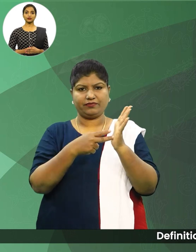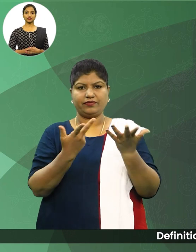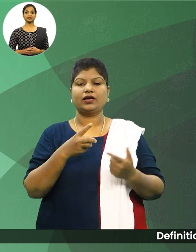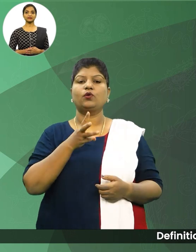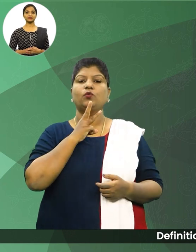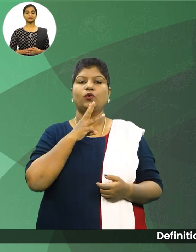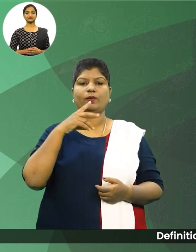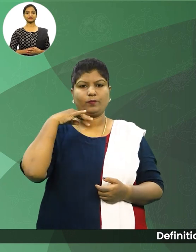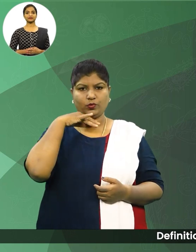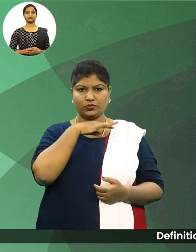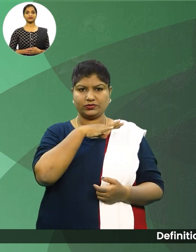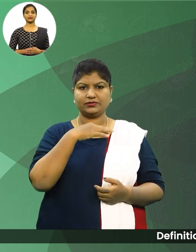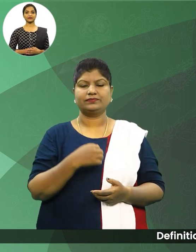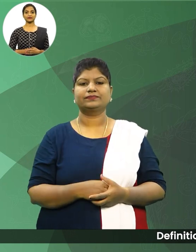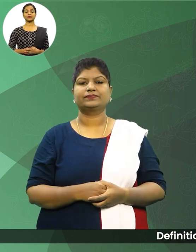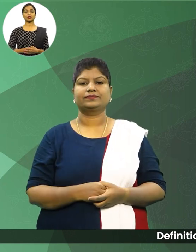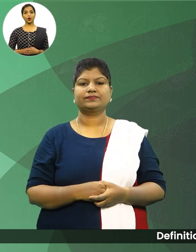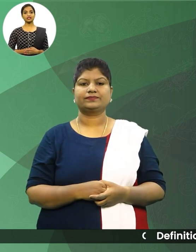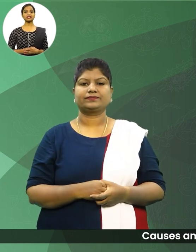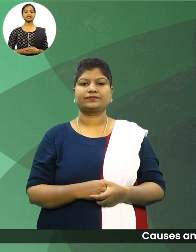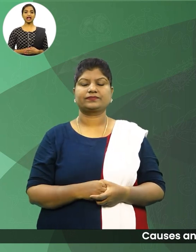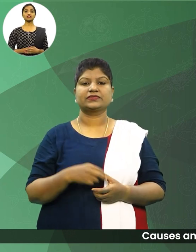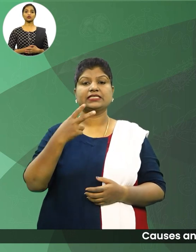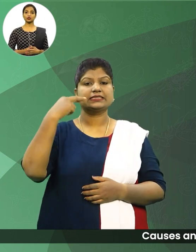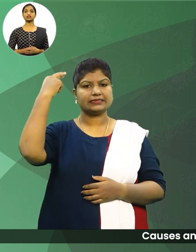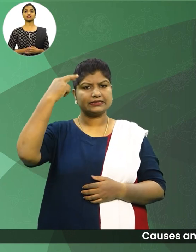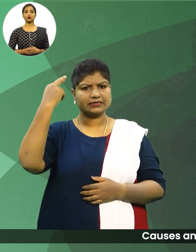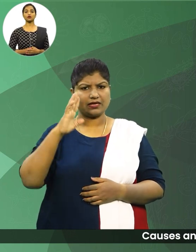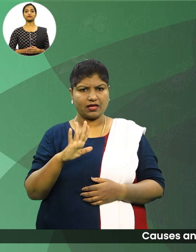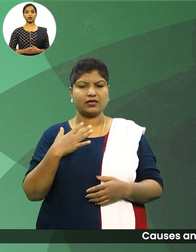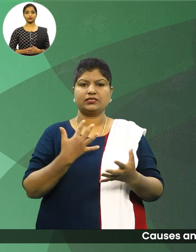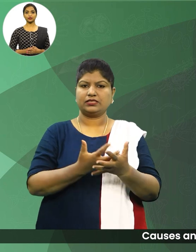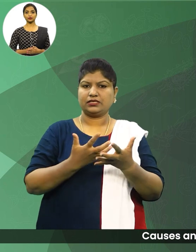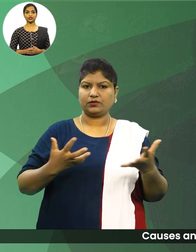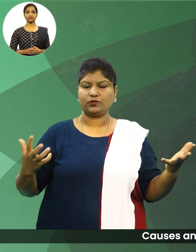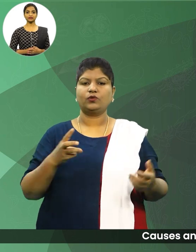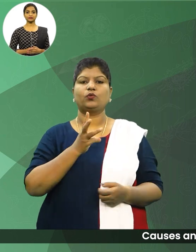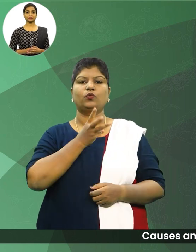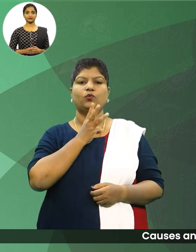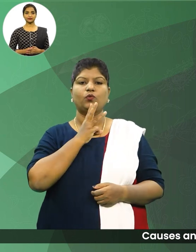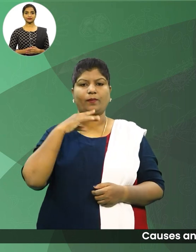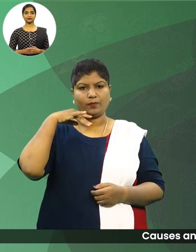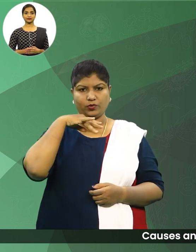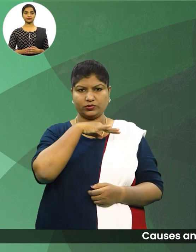water pollution, causes and sources of water pollution,